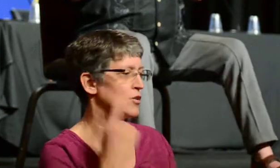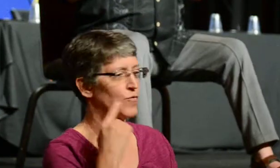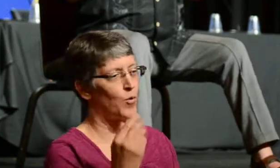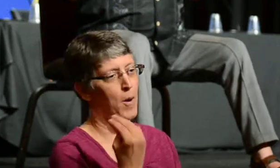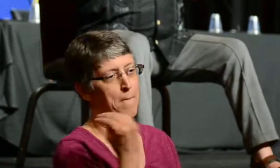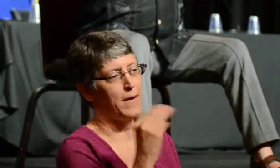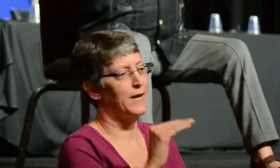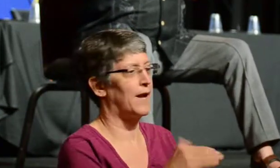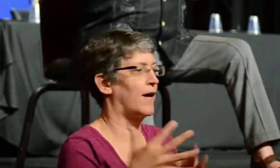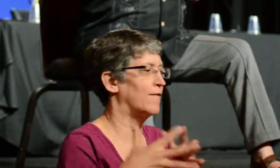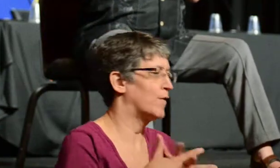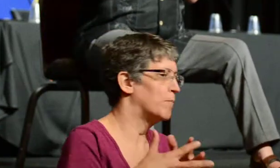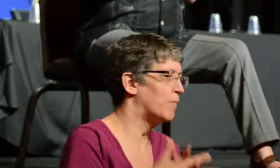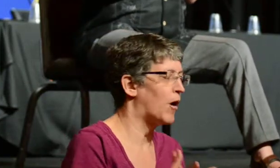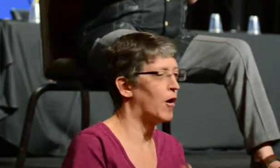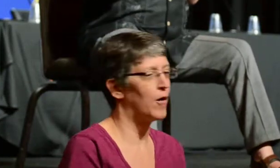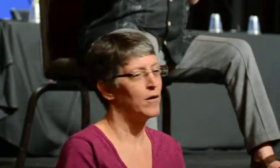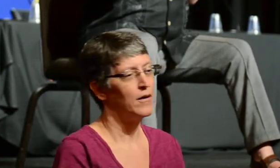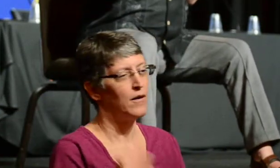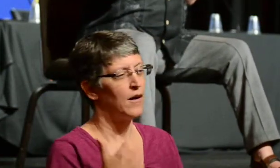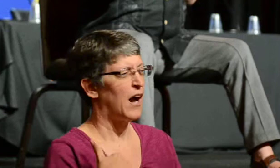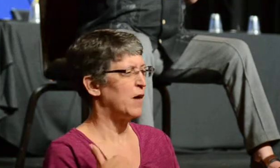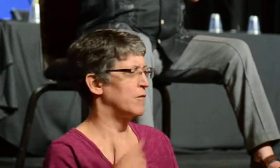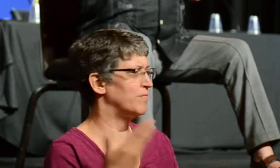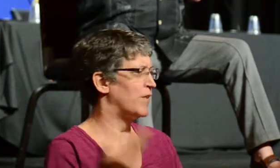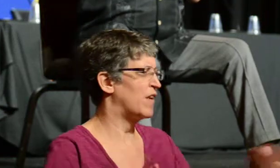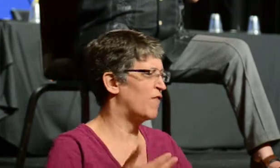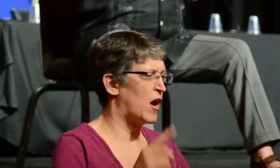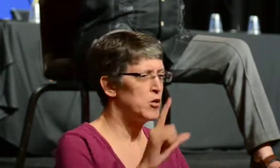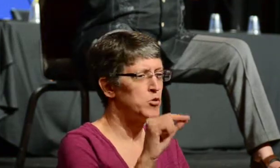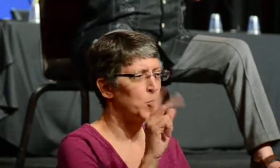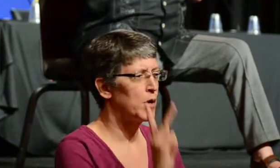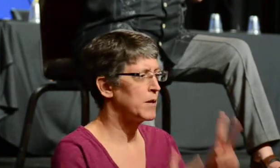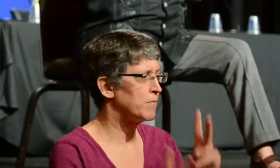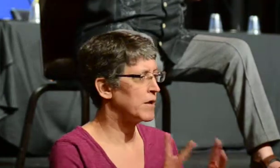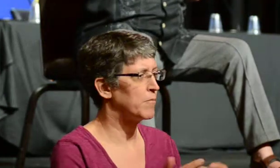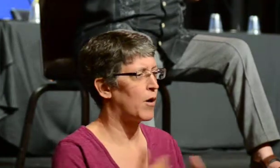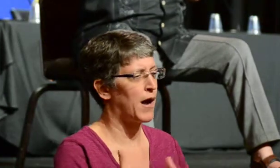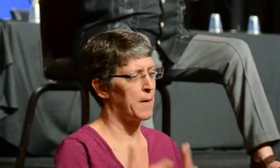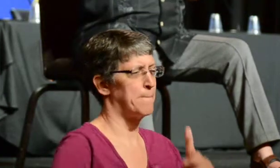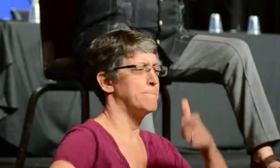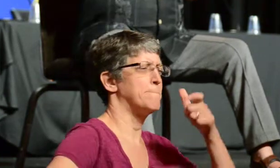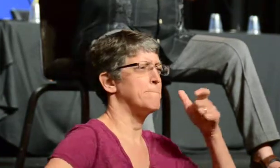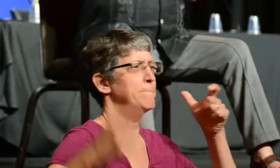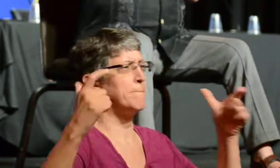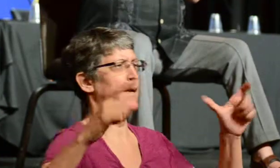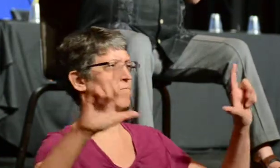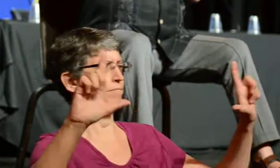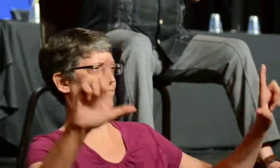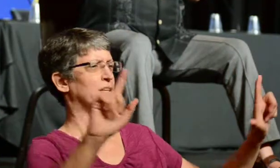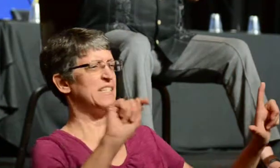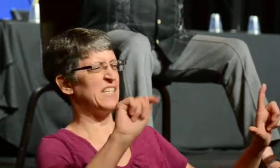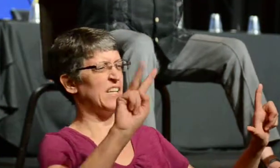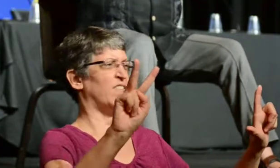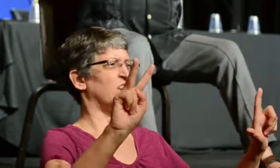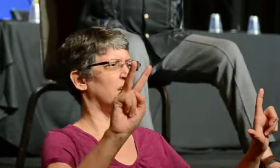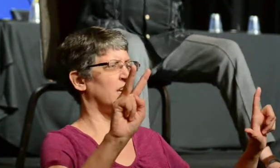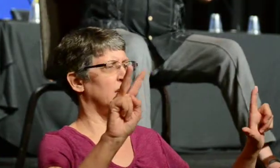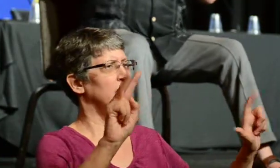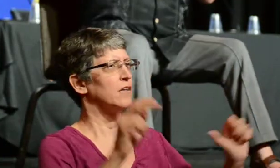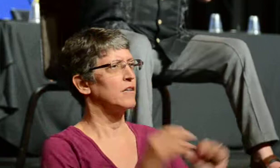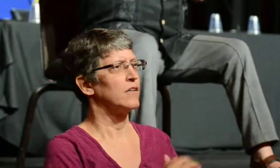Night Football. I'd get 20 guys up there. I put in a big screen with a projector, and it's like